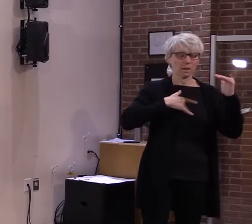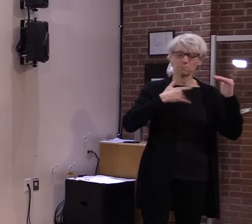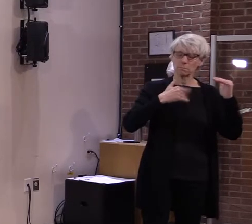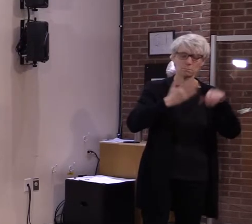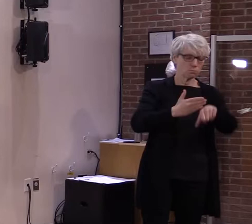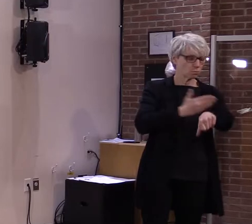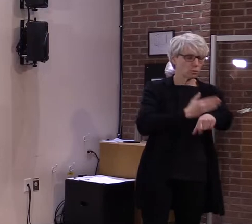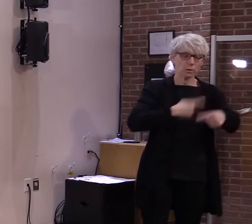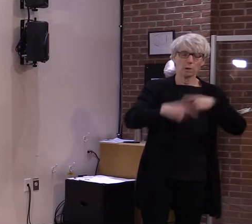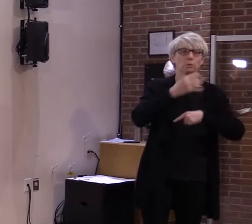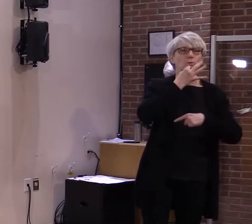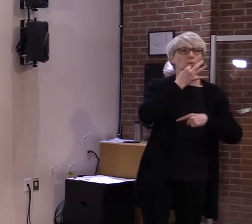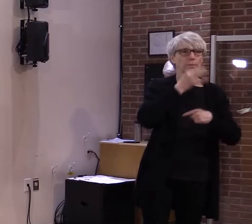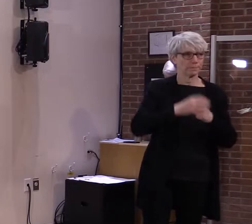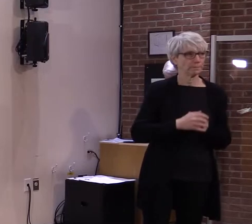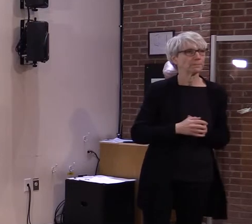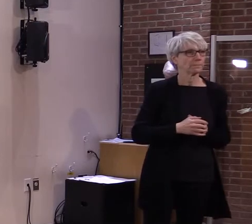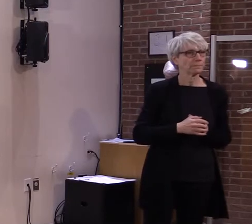tunnel.